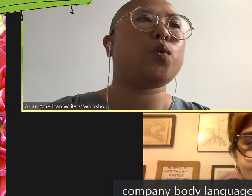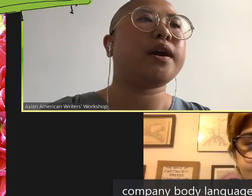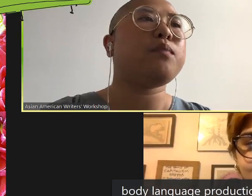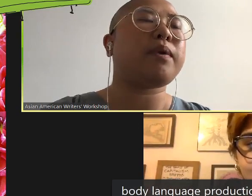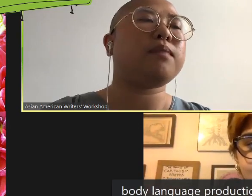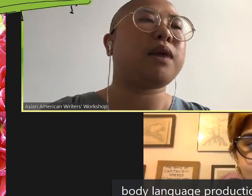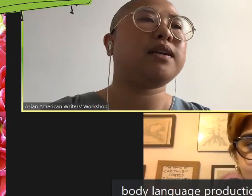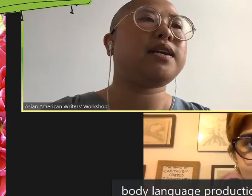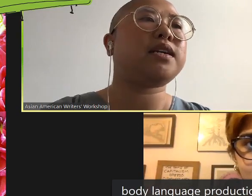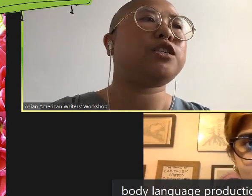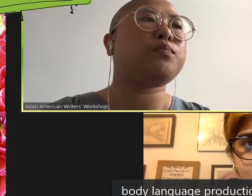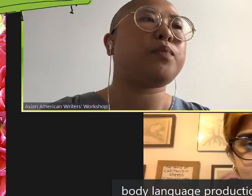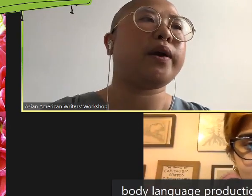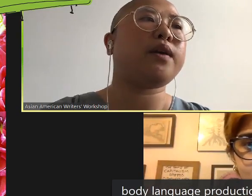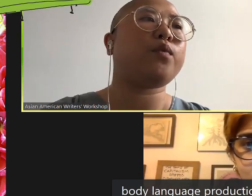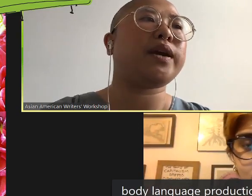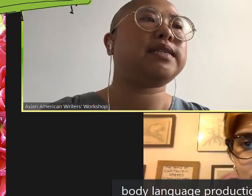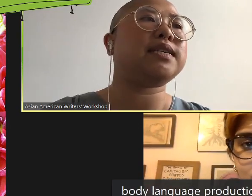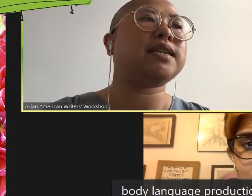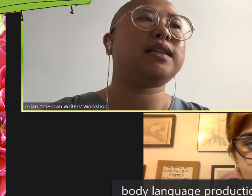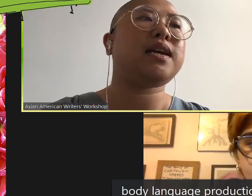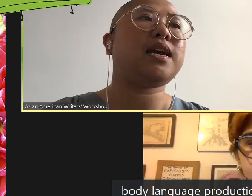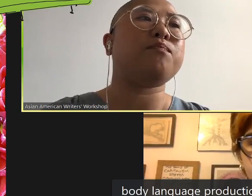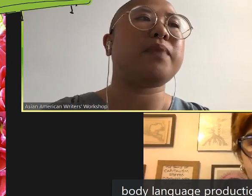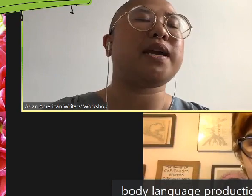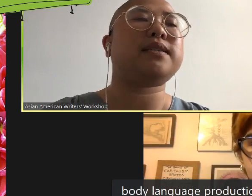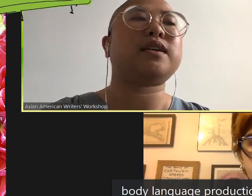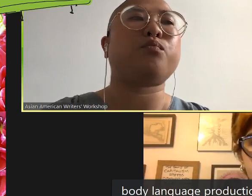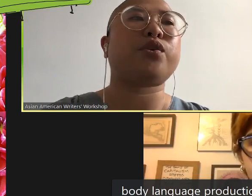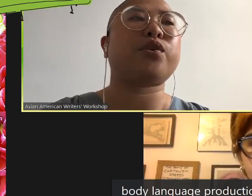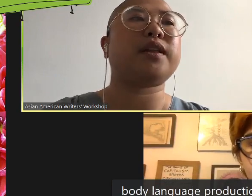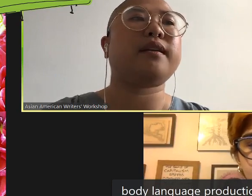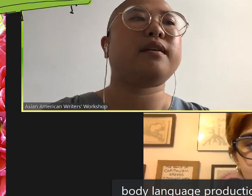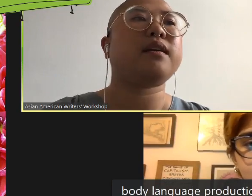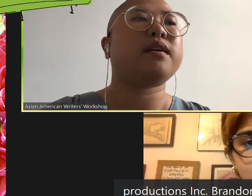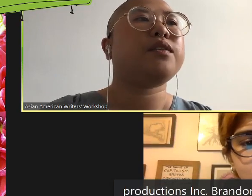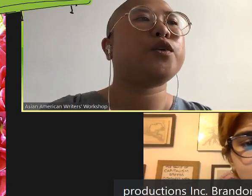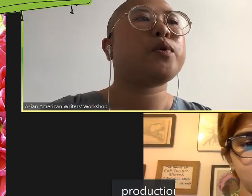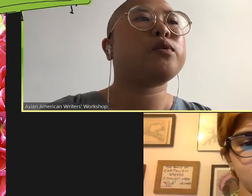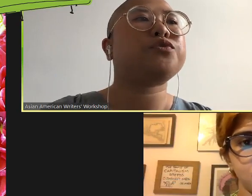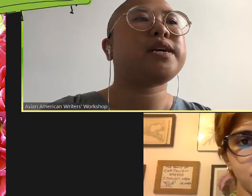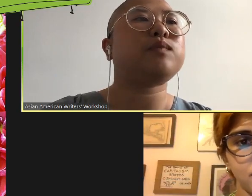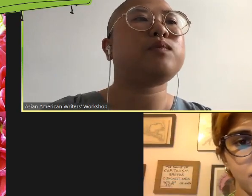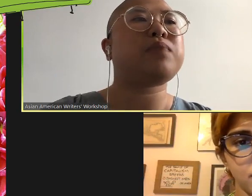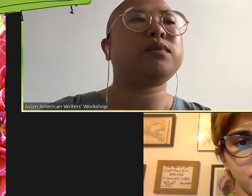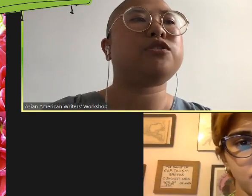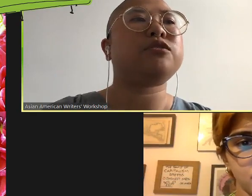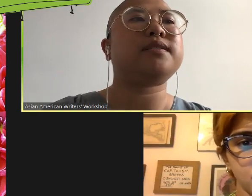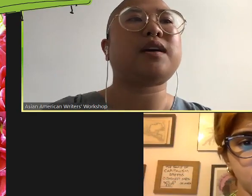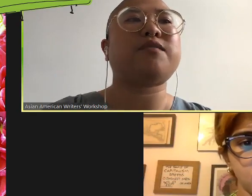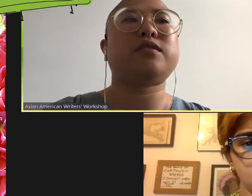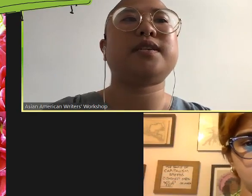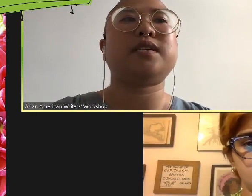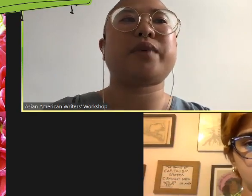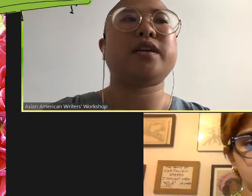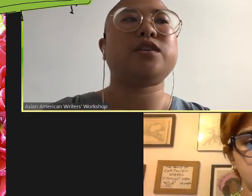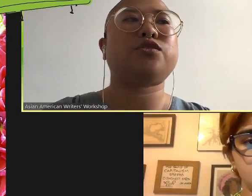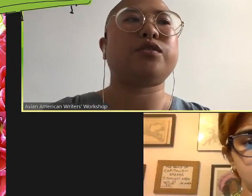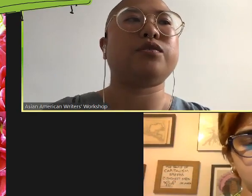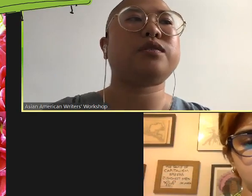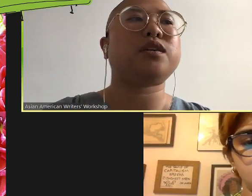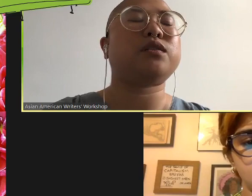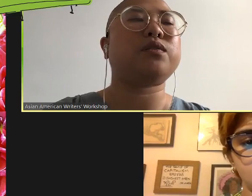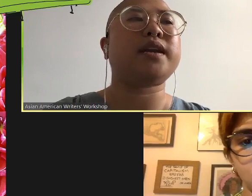a queer Bangladeshi poet raised in Italy and based in Brooklyn. Their poetry has been published in several